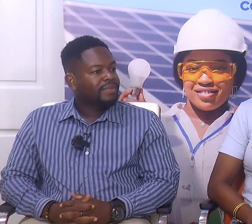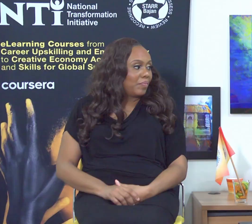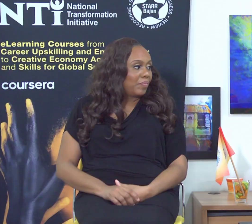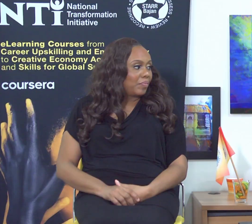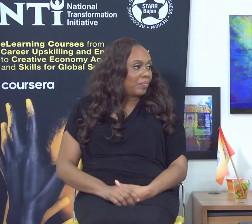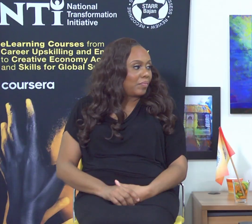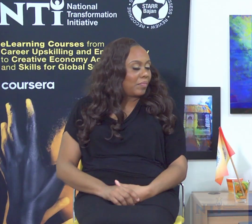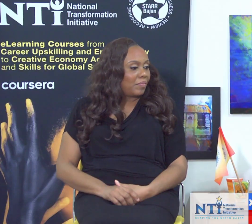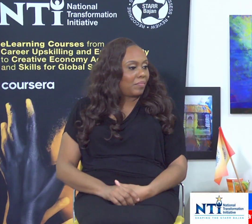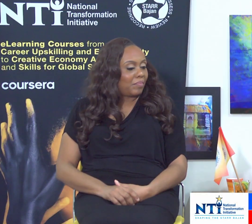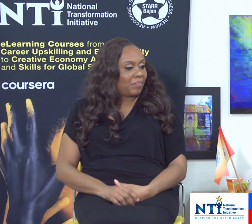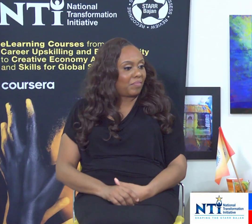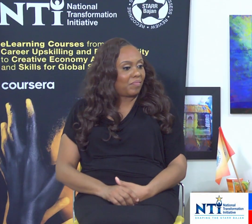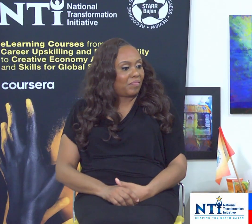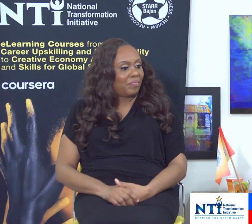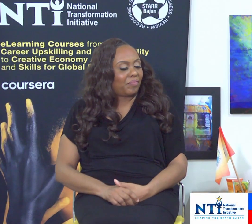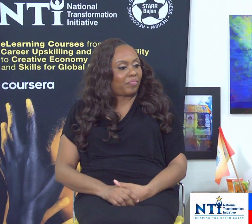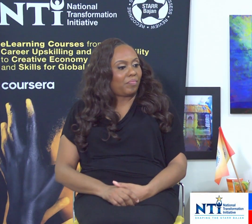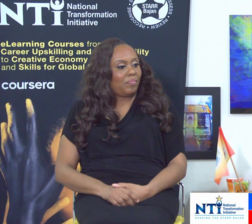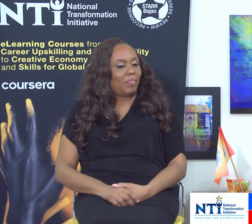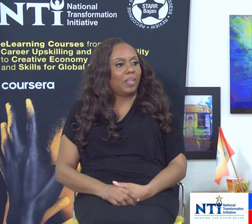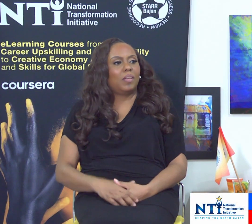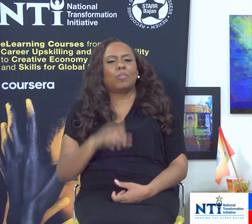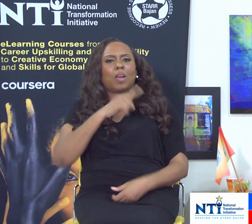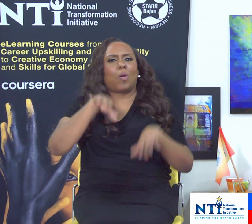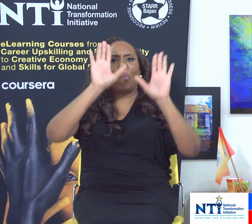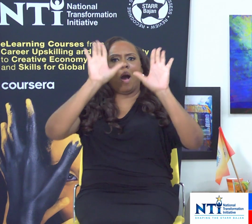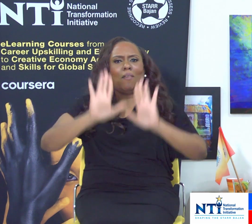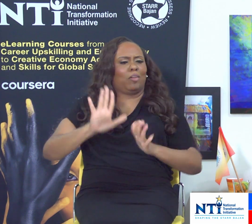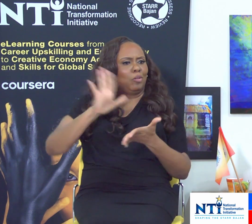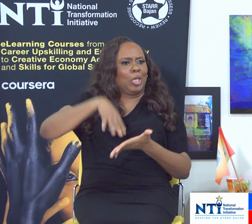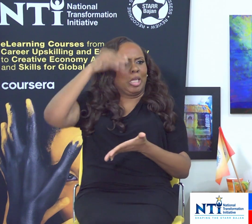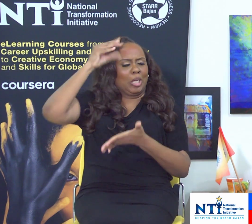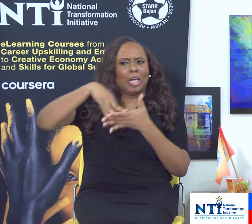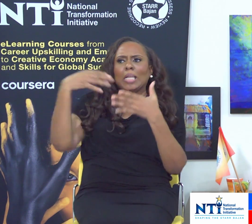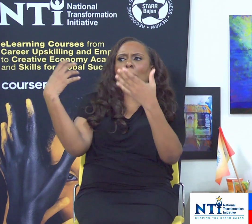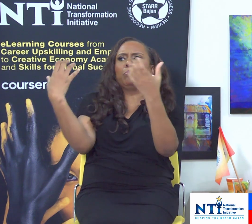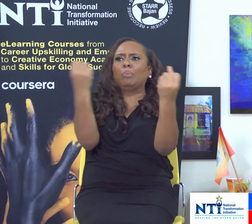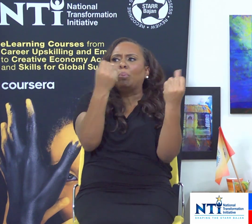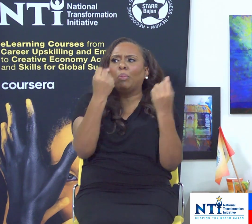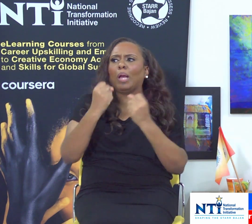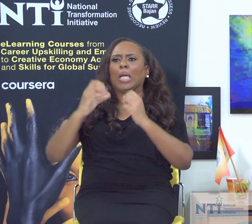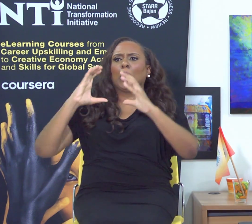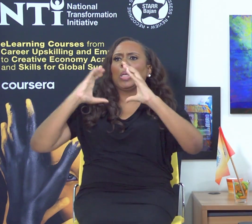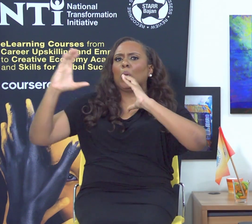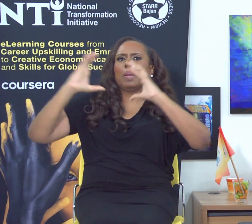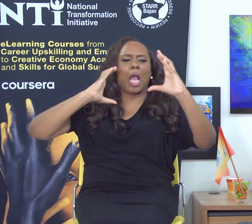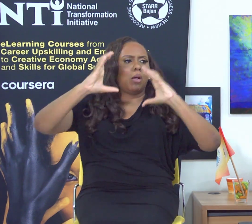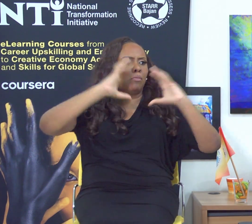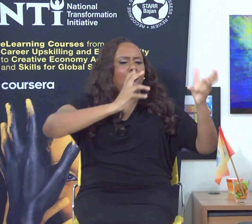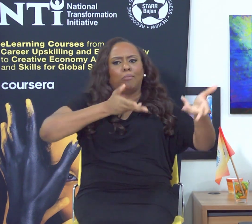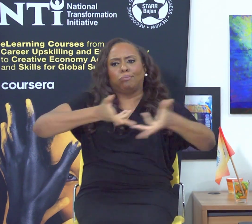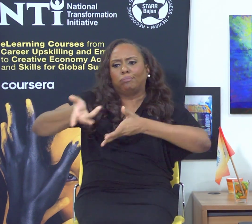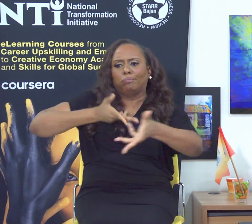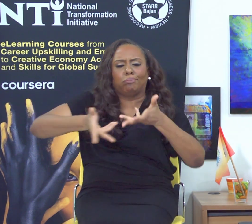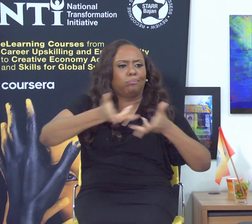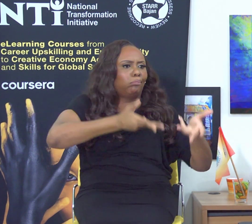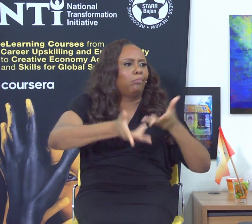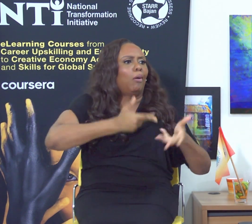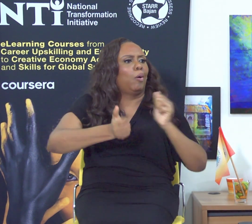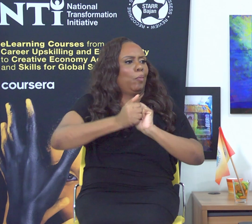actually. Obviously, it would be wonderful when you learn sign that you can communicate with other members of the deaf